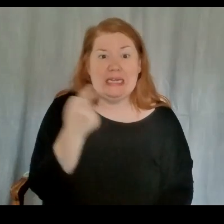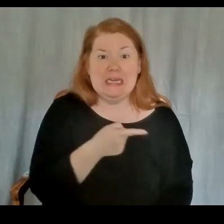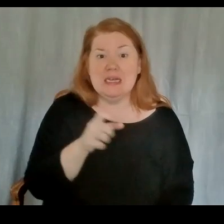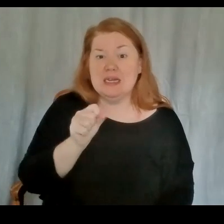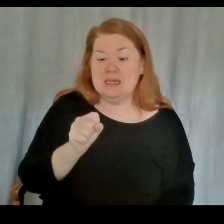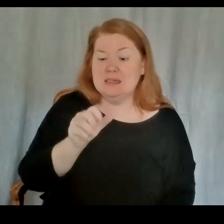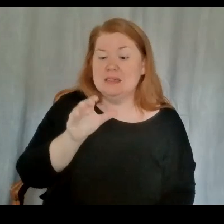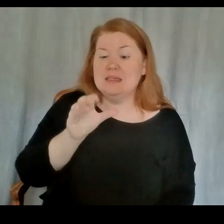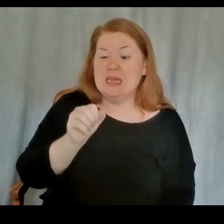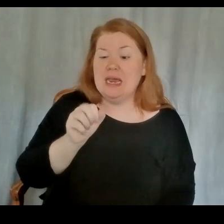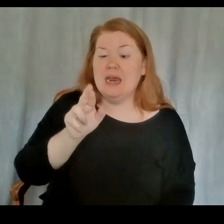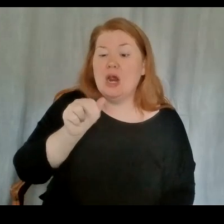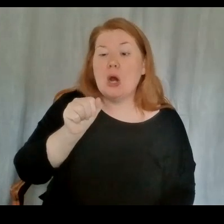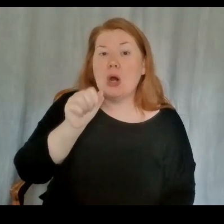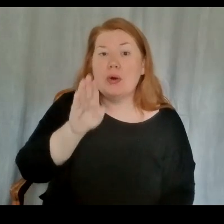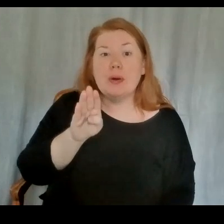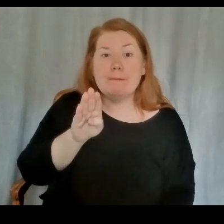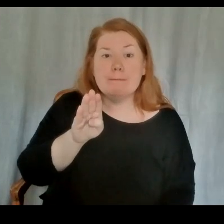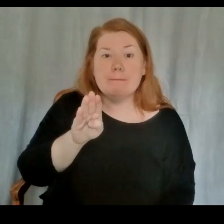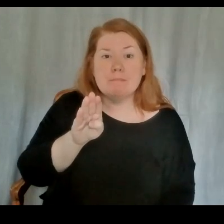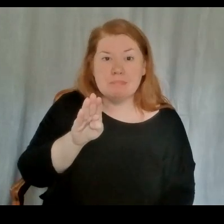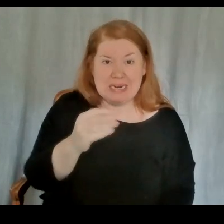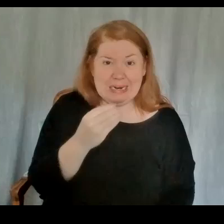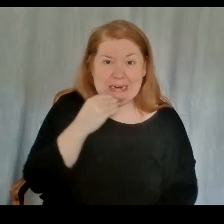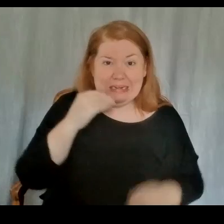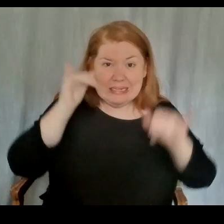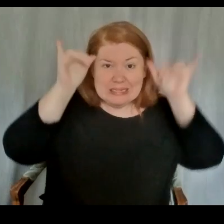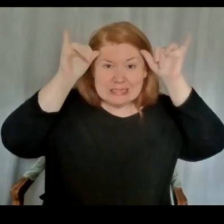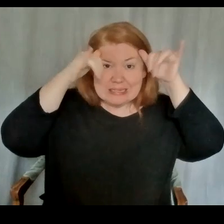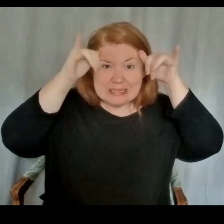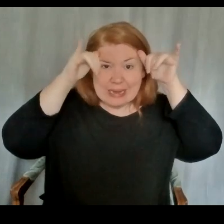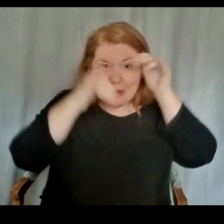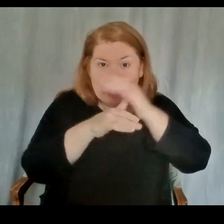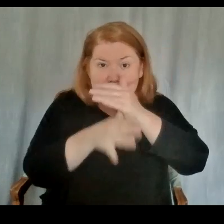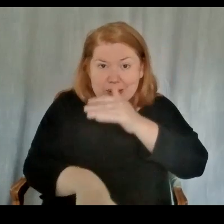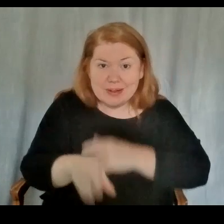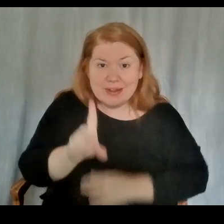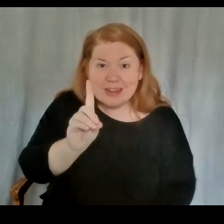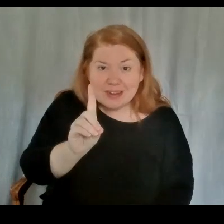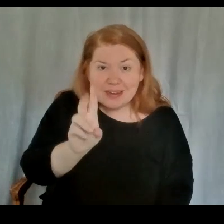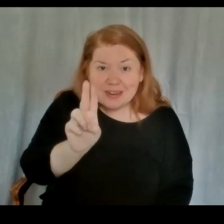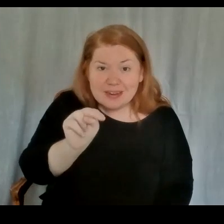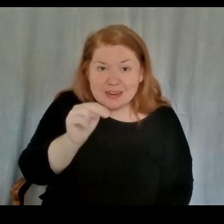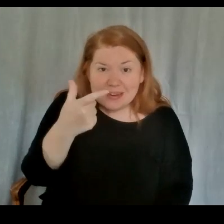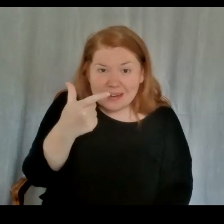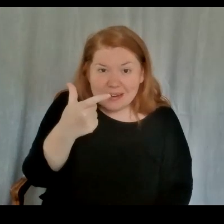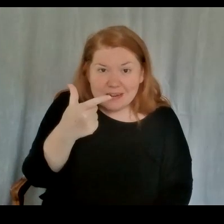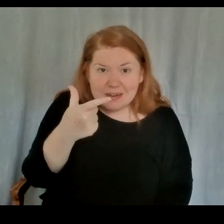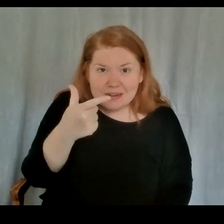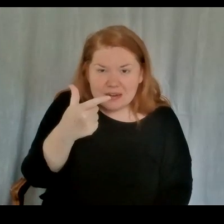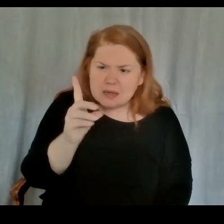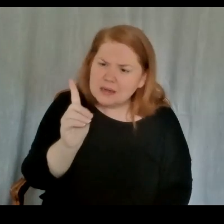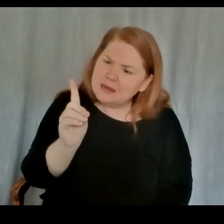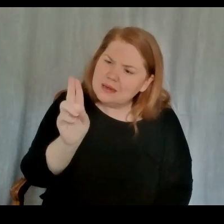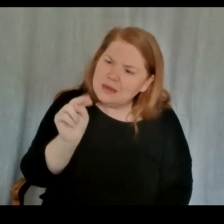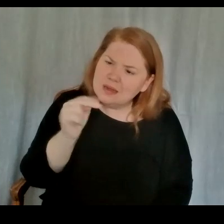beetle feeds on cow dung. You guys know what that is? Cow dung